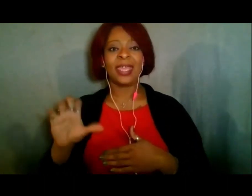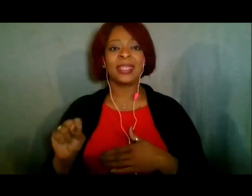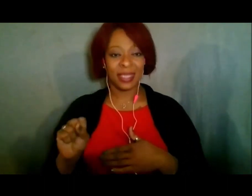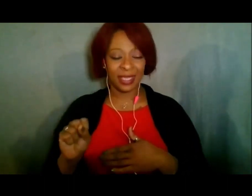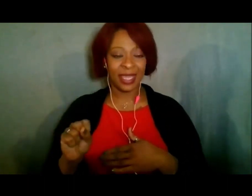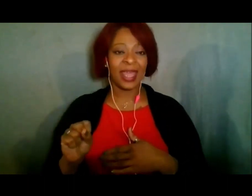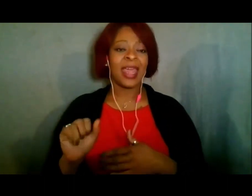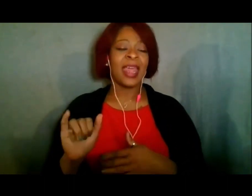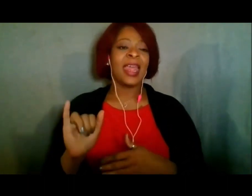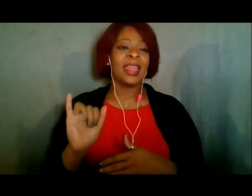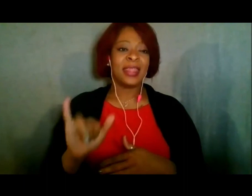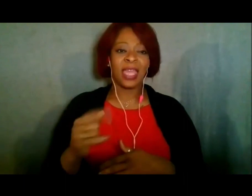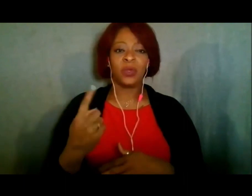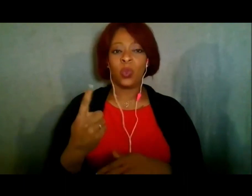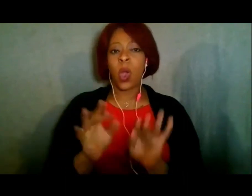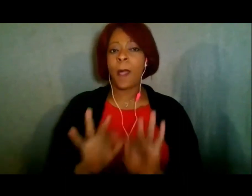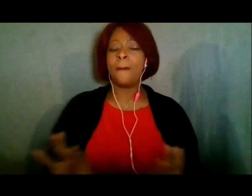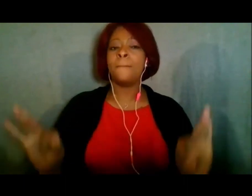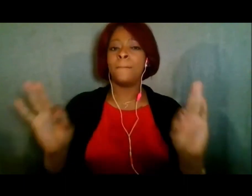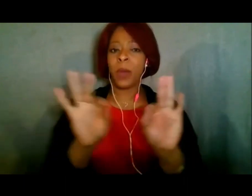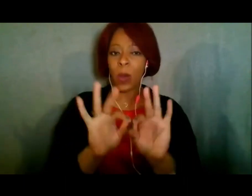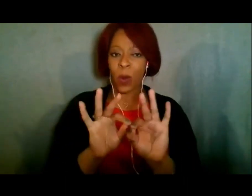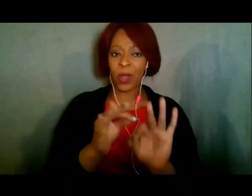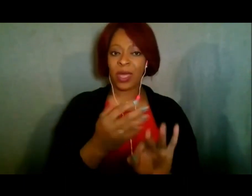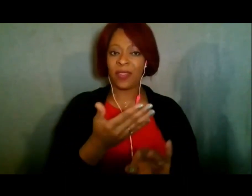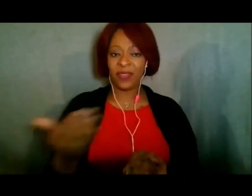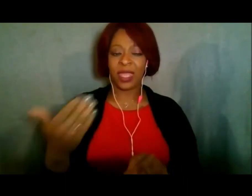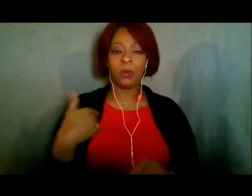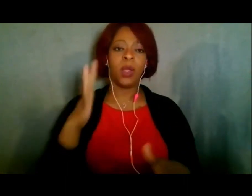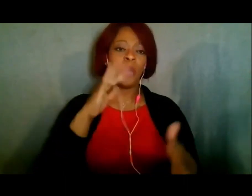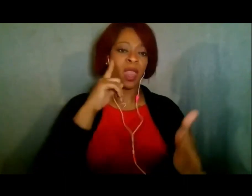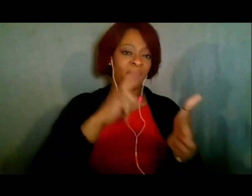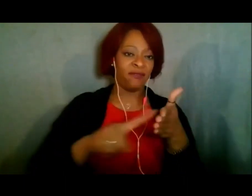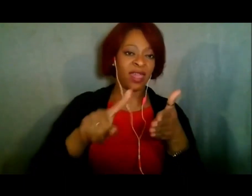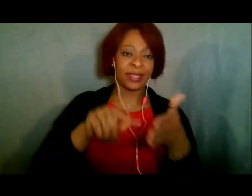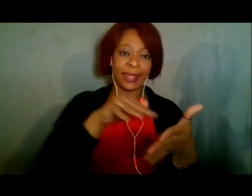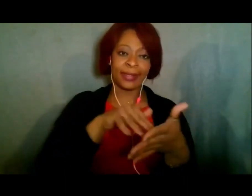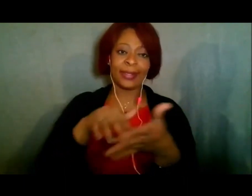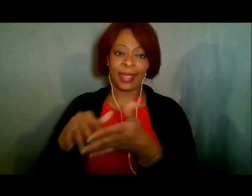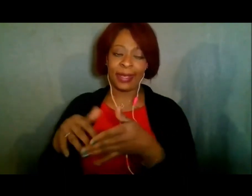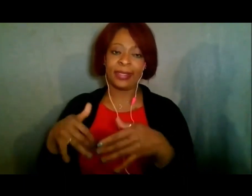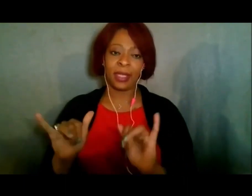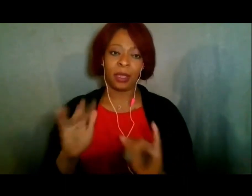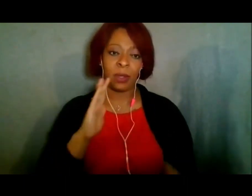to be one of the most important things that we start to investigate.